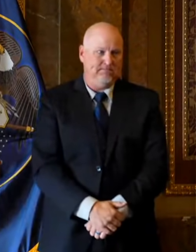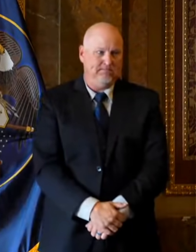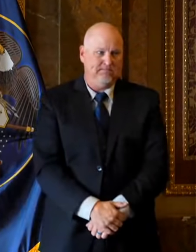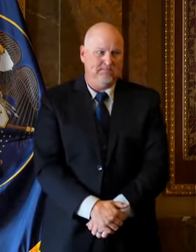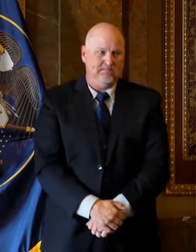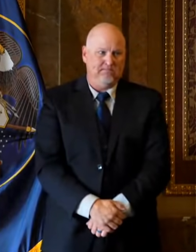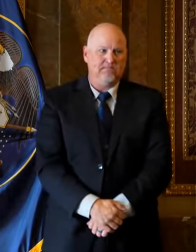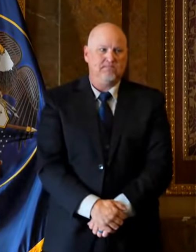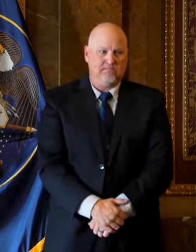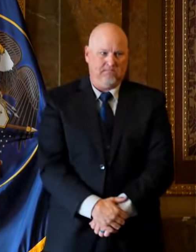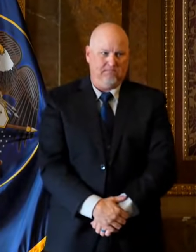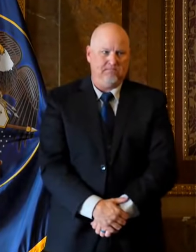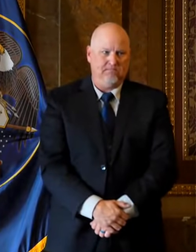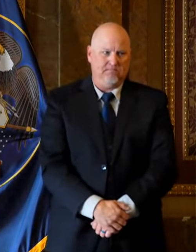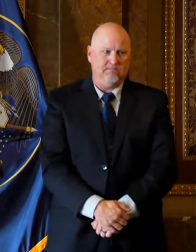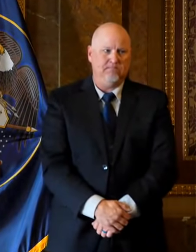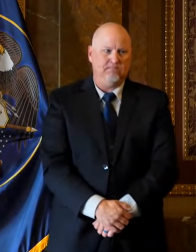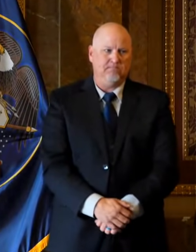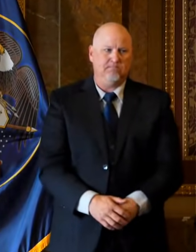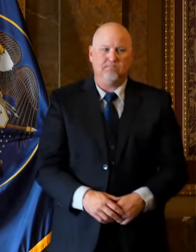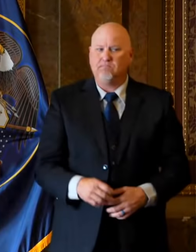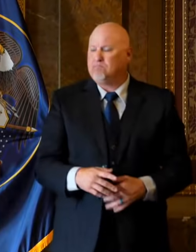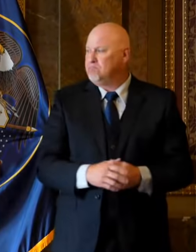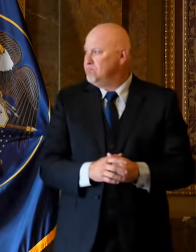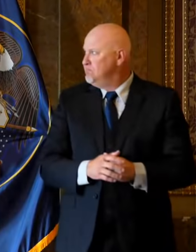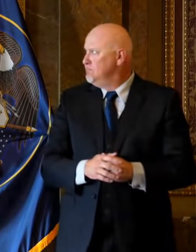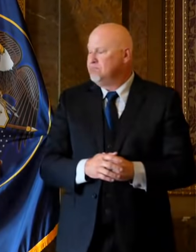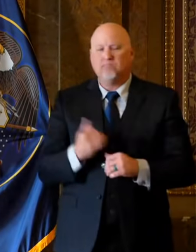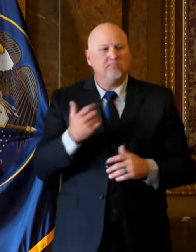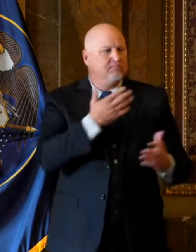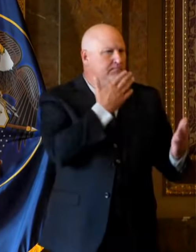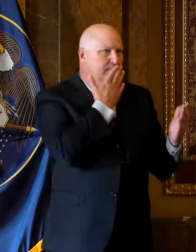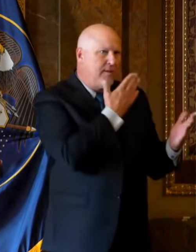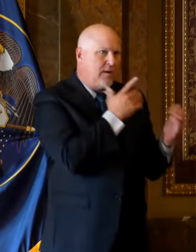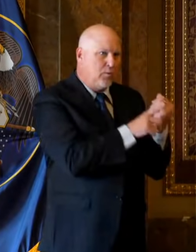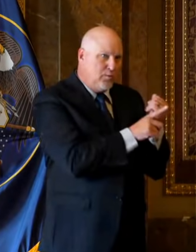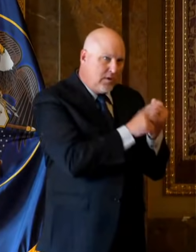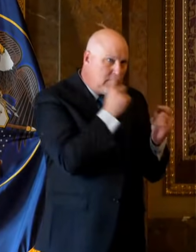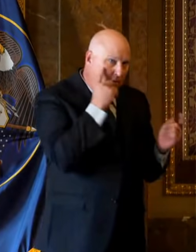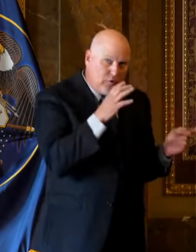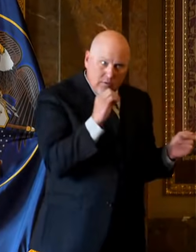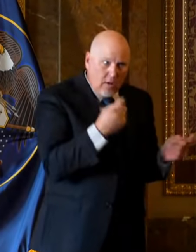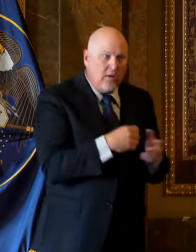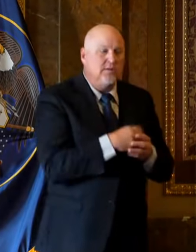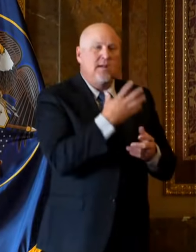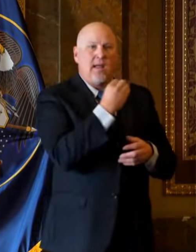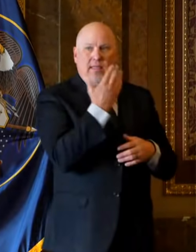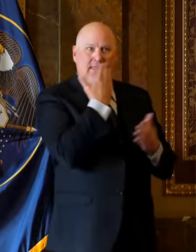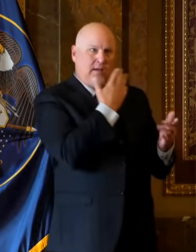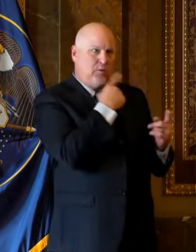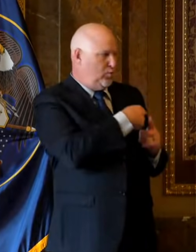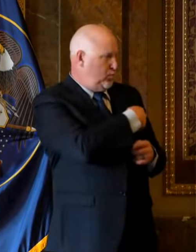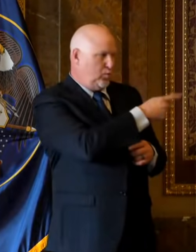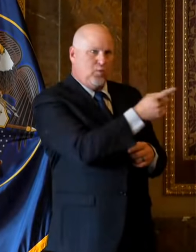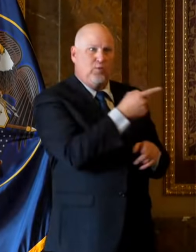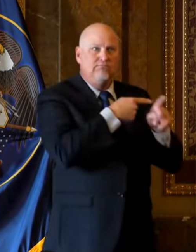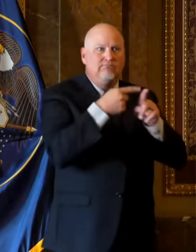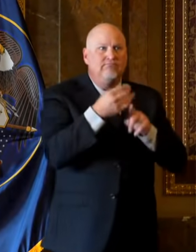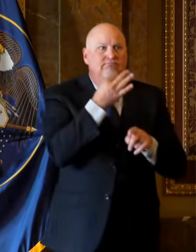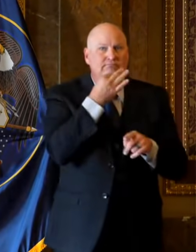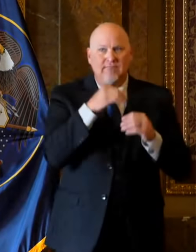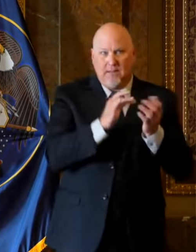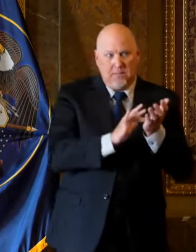Thank you, Lieutenant Governor. Thank you to our medical professionals, our public health professionals who were willing to spend time with